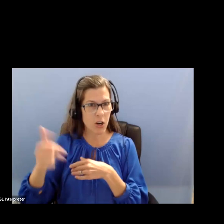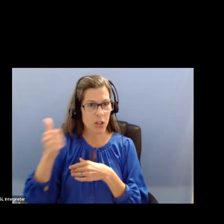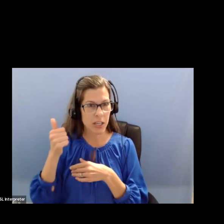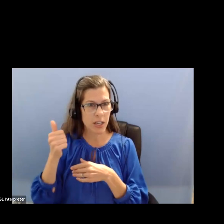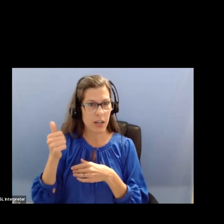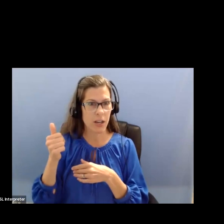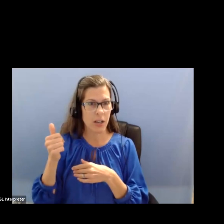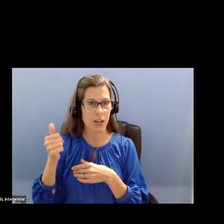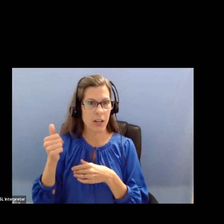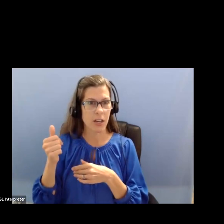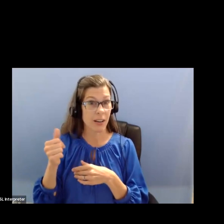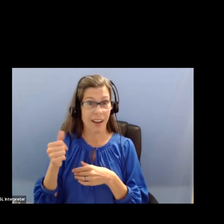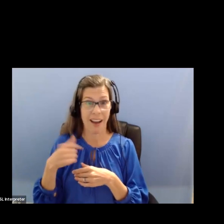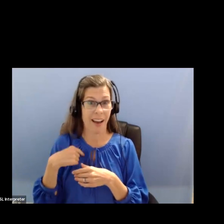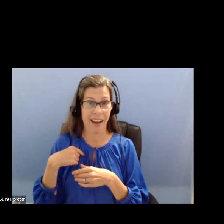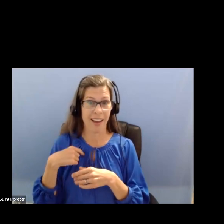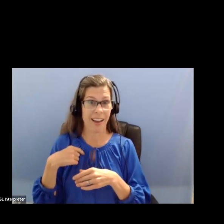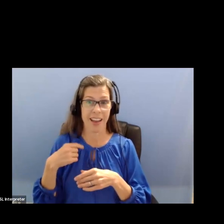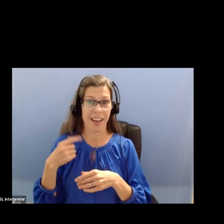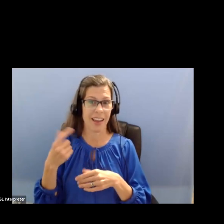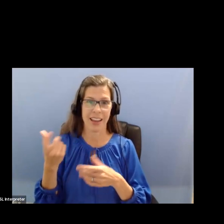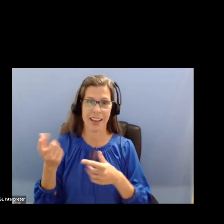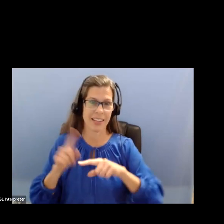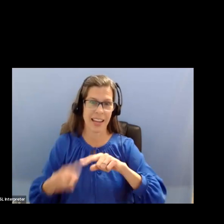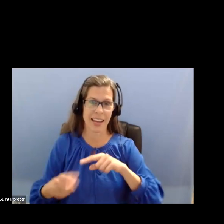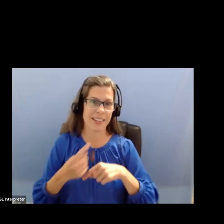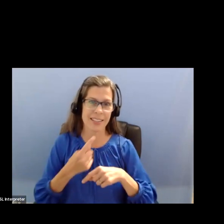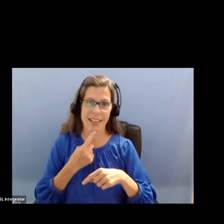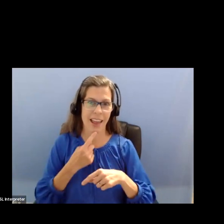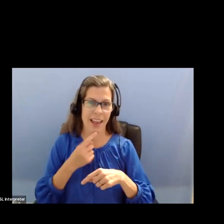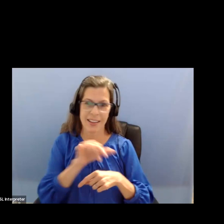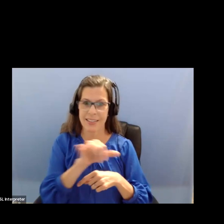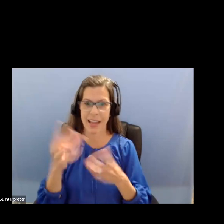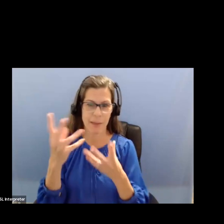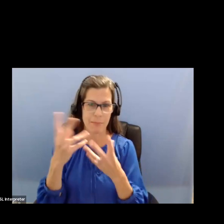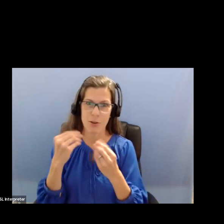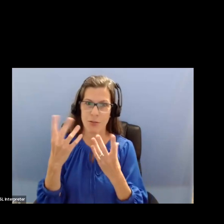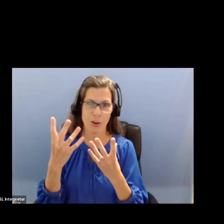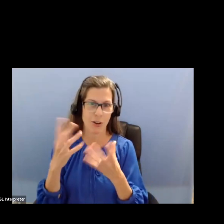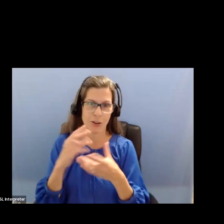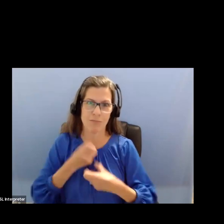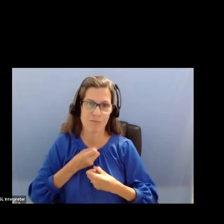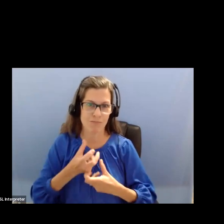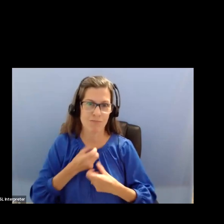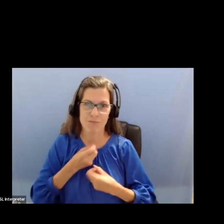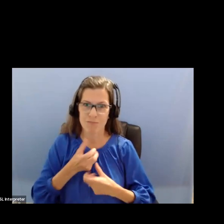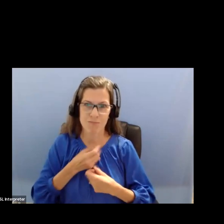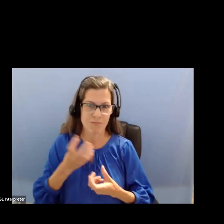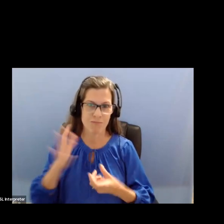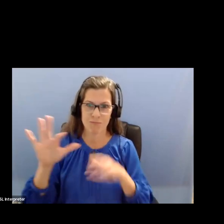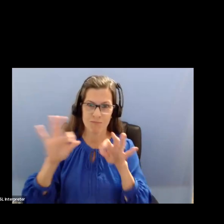in the words that you've, I'm not going to be able to say it as beautifully as you did, but you raised something about